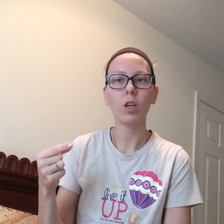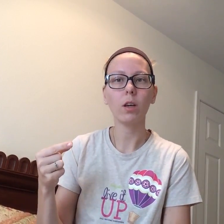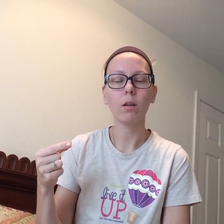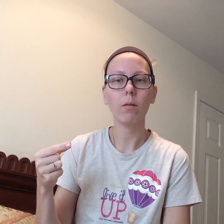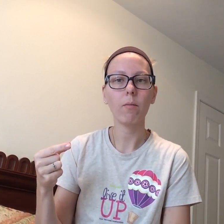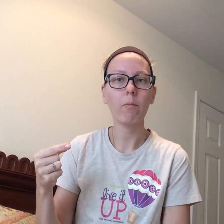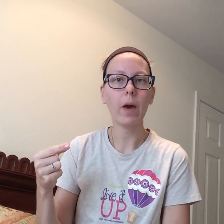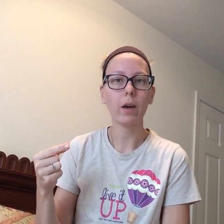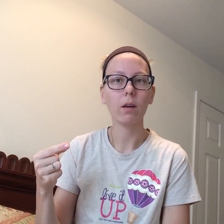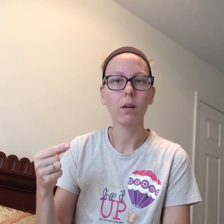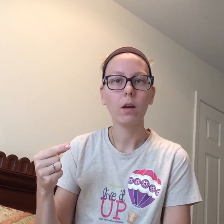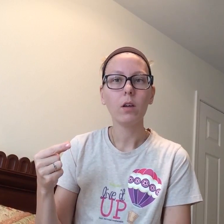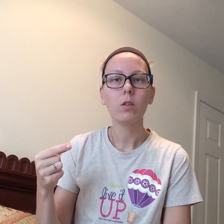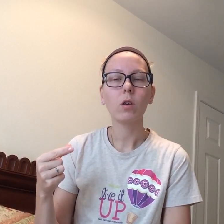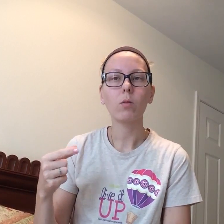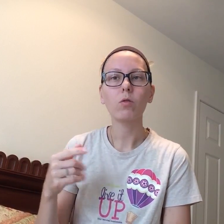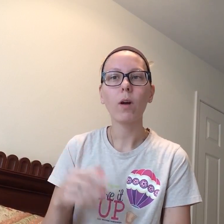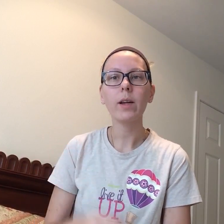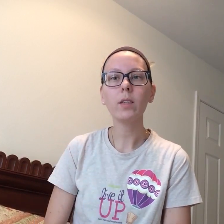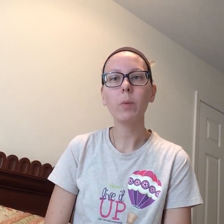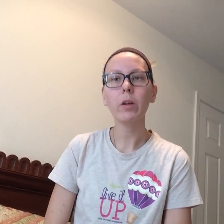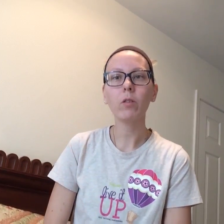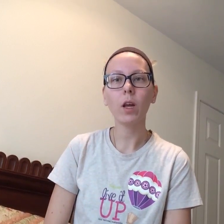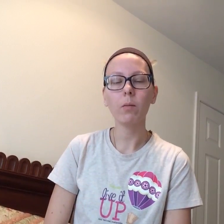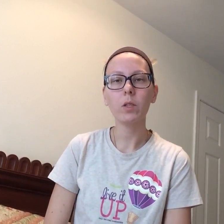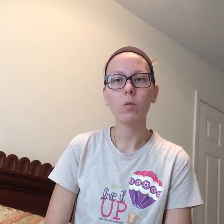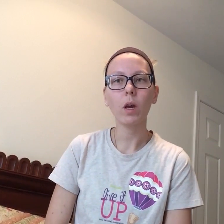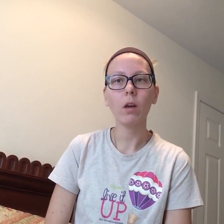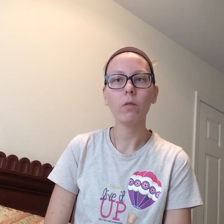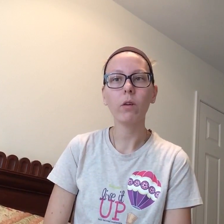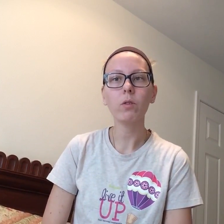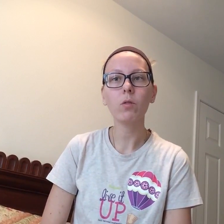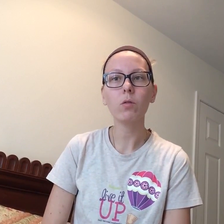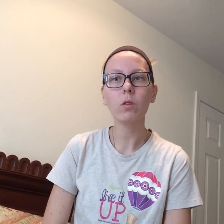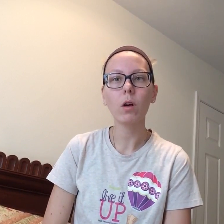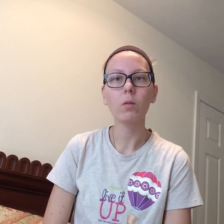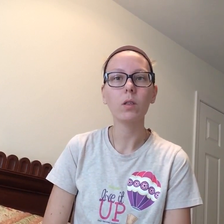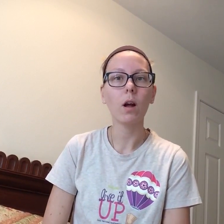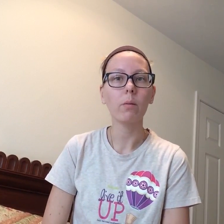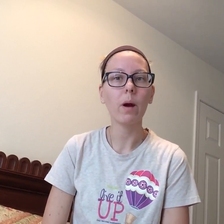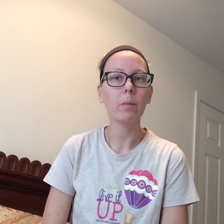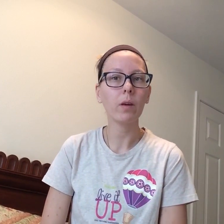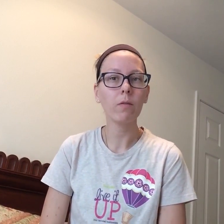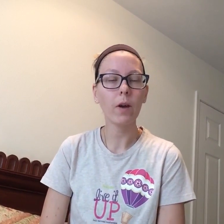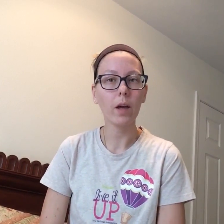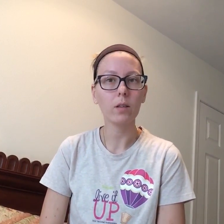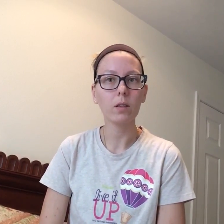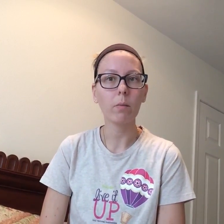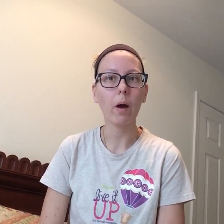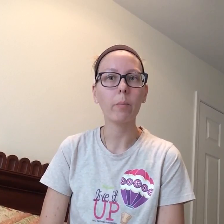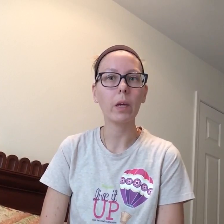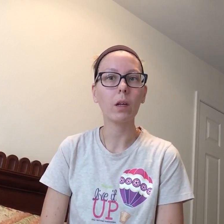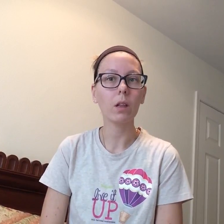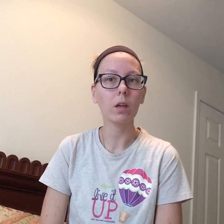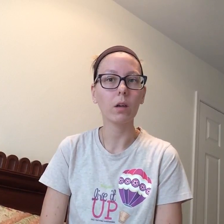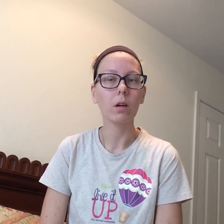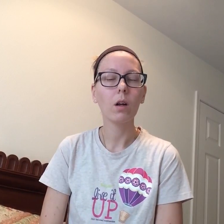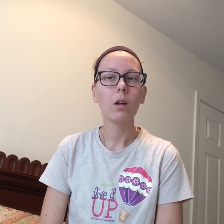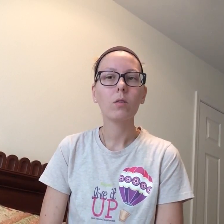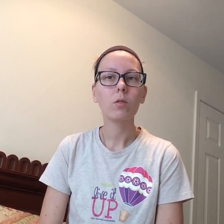M-E-G, Meg. So try to spell your name. It's okay if you have to go slow. It's not about being fast, it's about being clear.